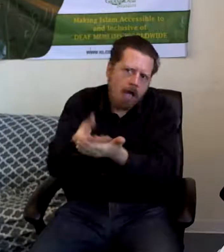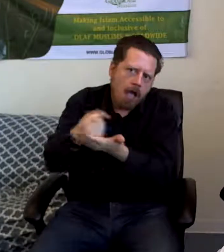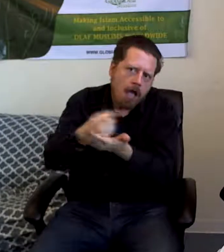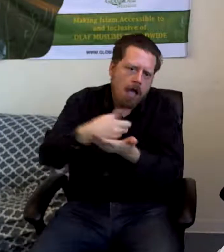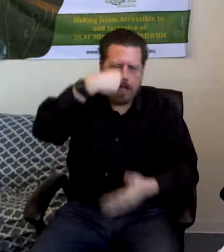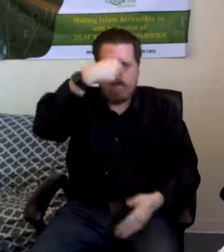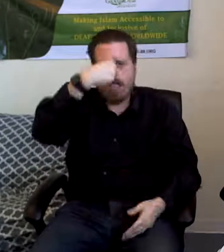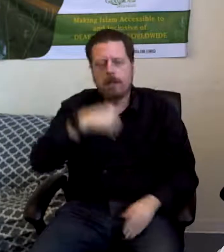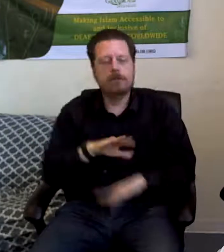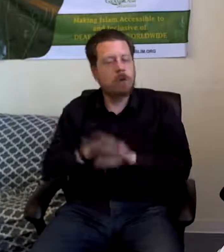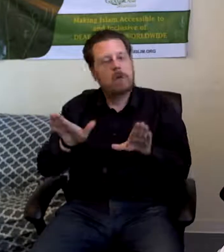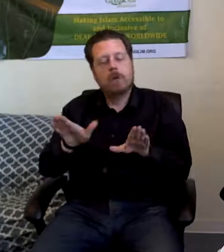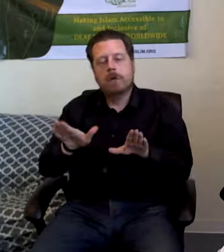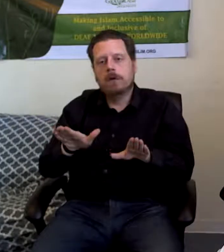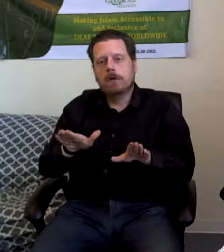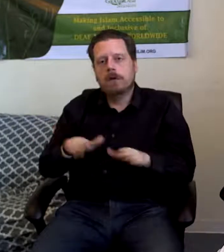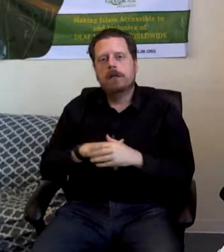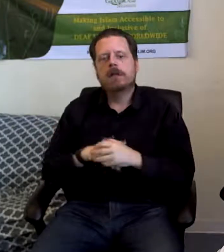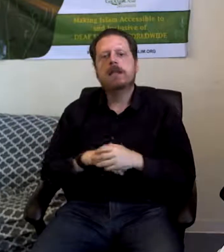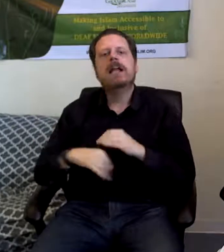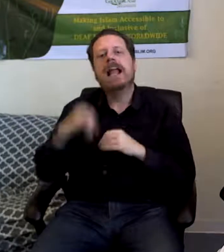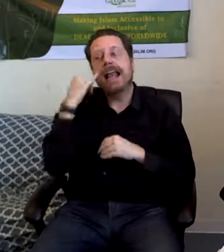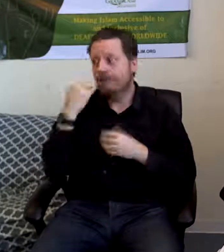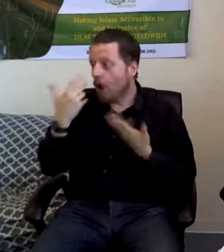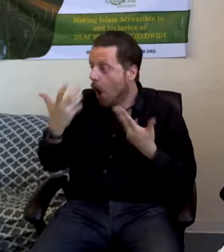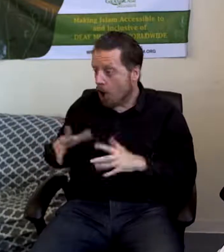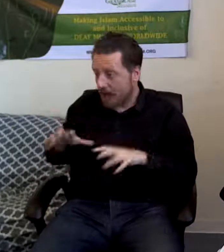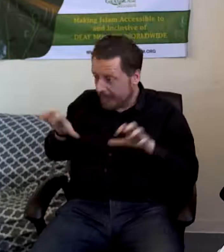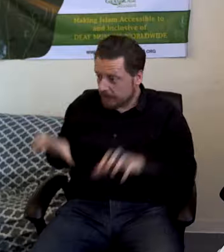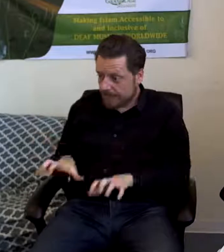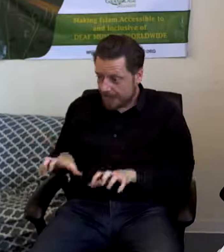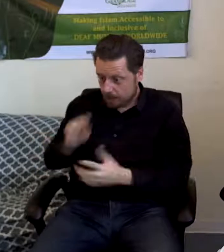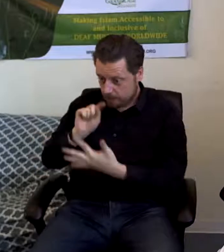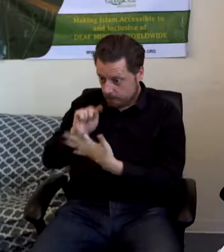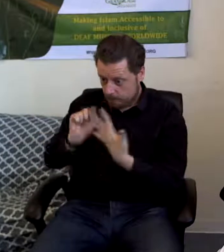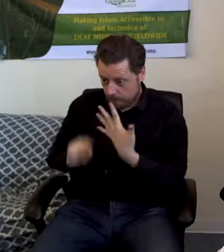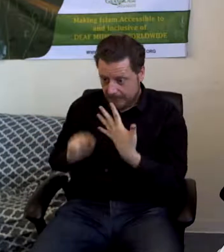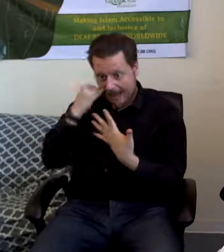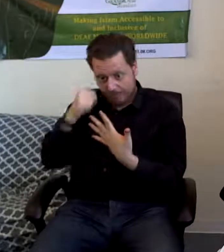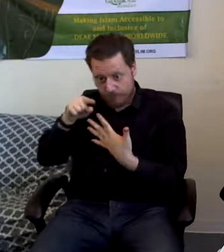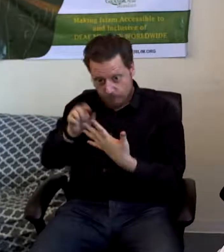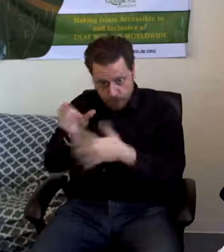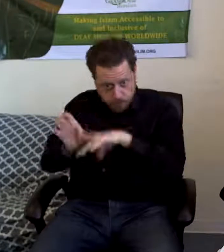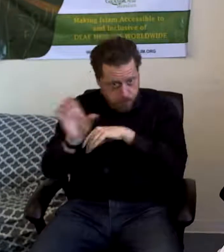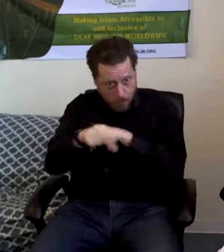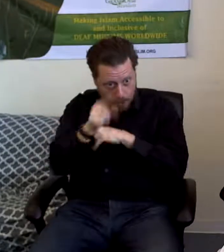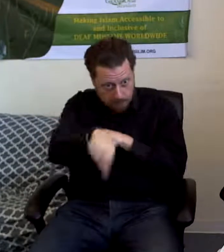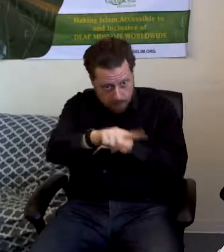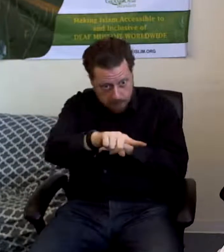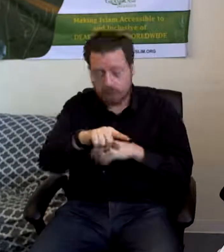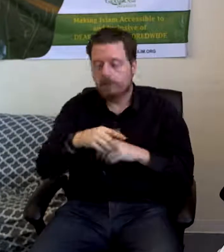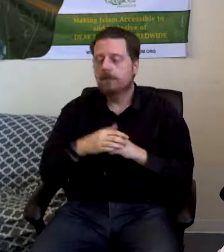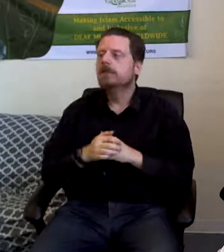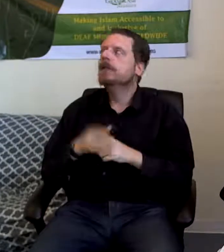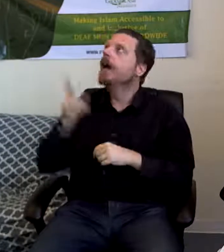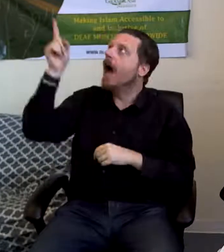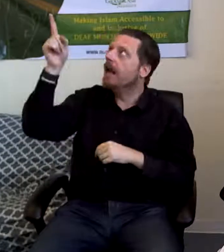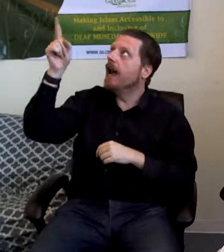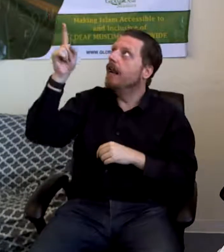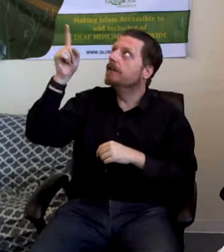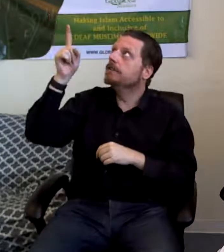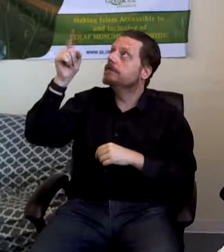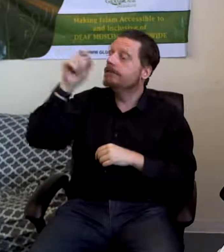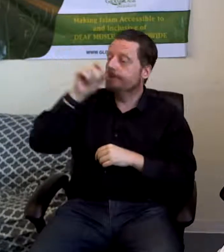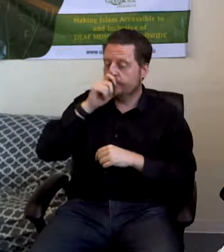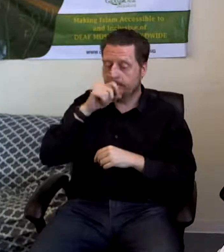And if some of you had already done that, Allah, after you